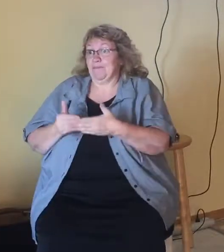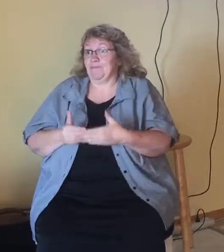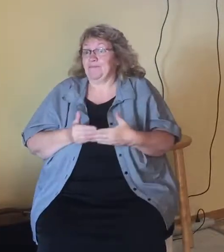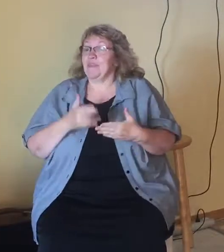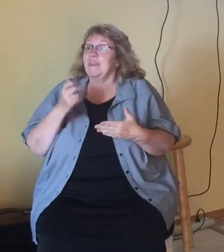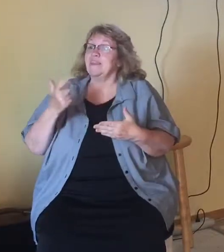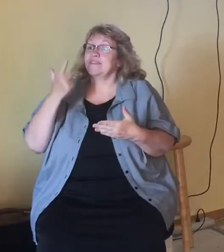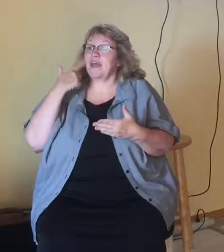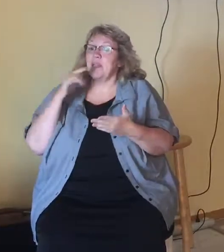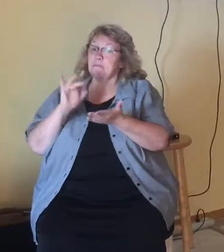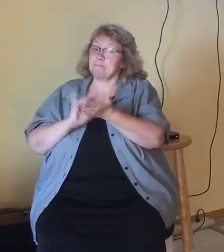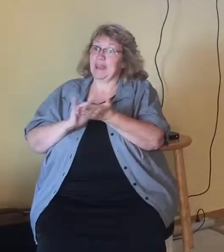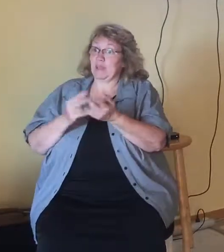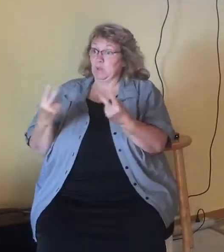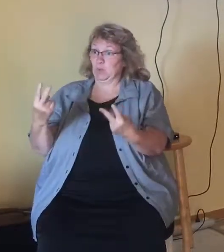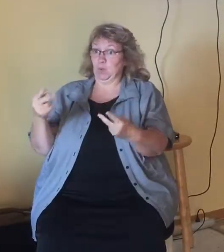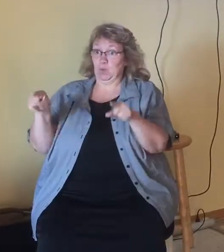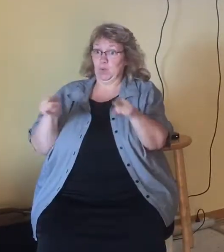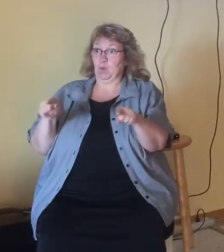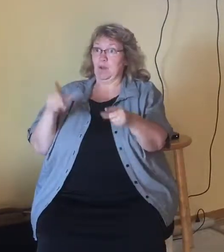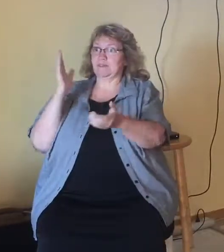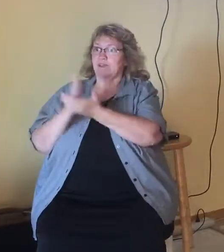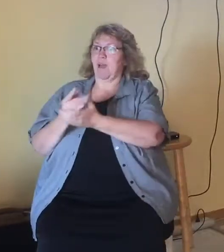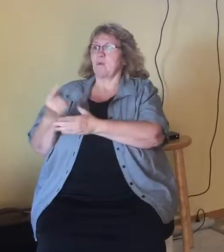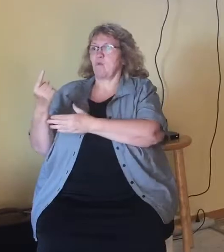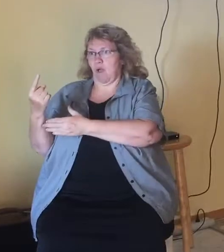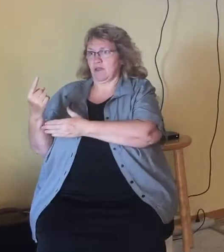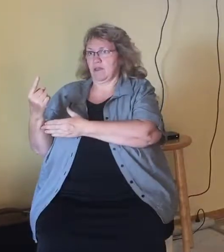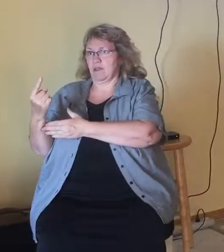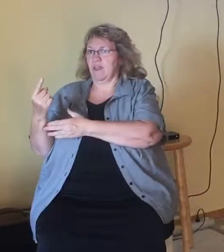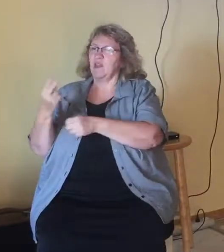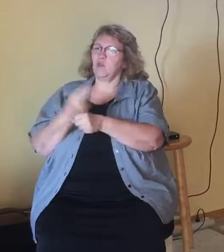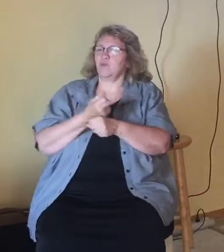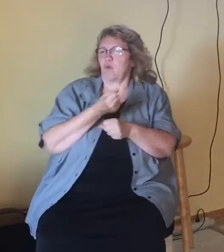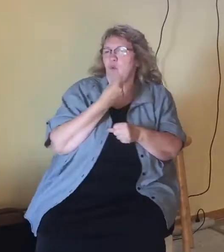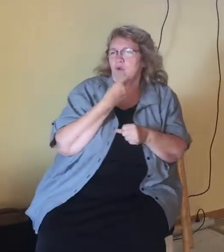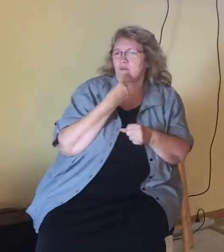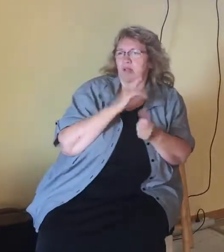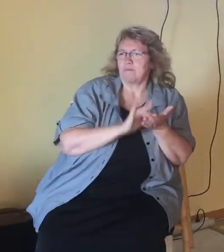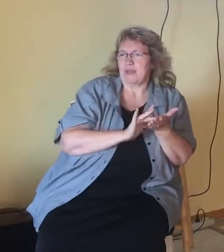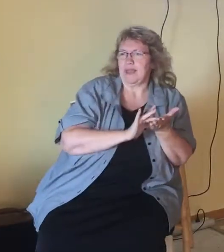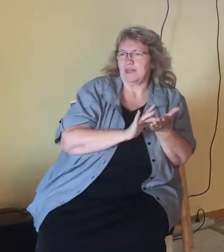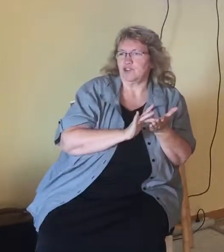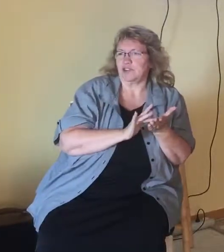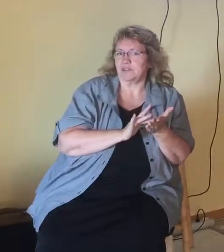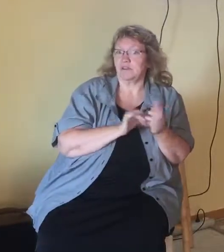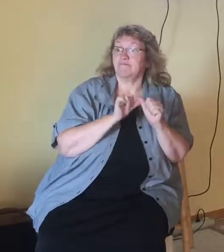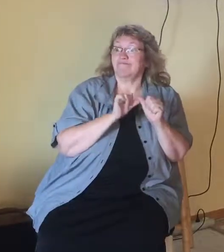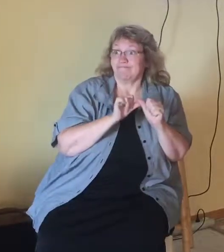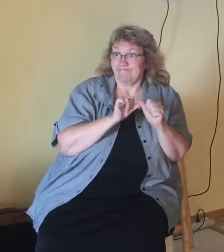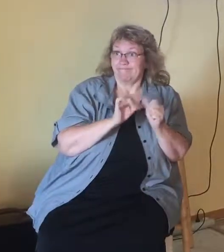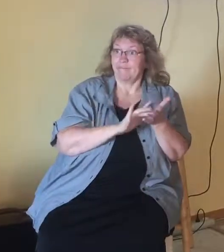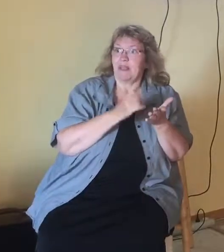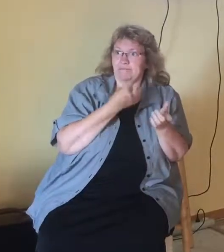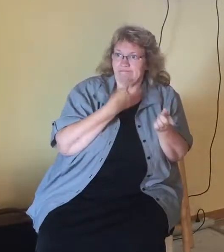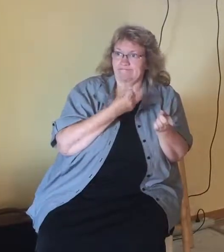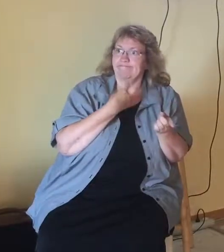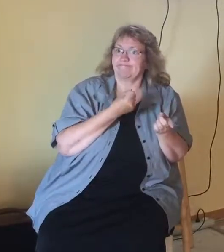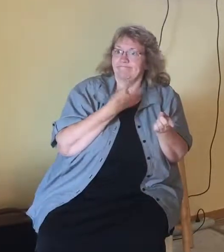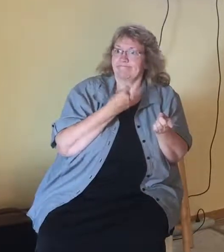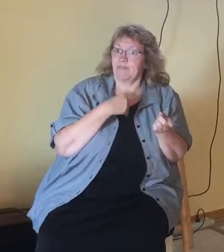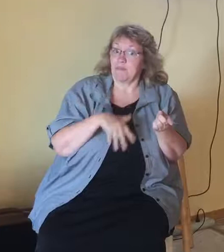stop one of the medications and you just stay on the oral medication?" So I said, "Okay, I'll stay on the oral medication." I stayed on the oral